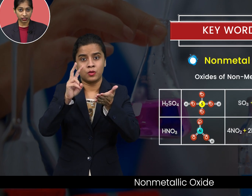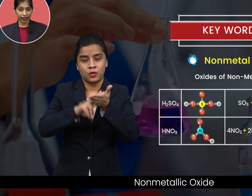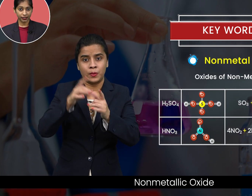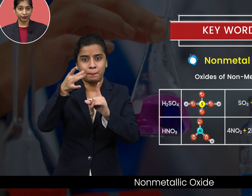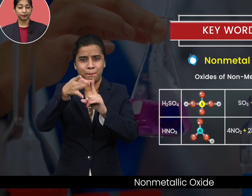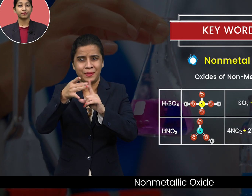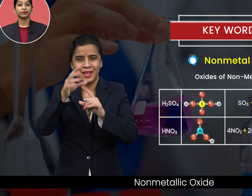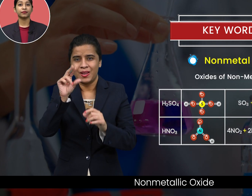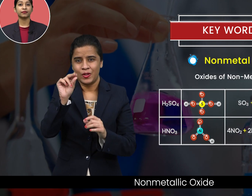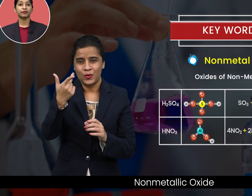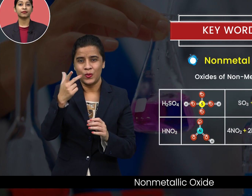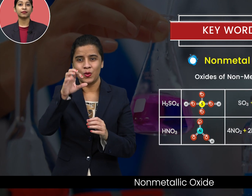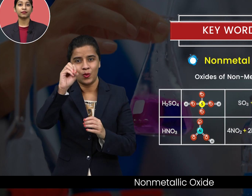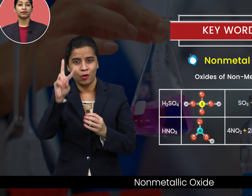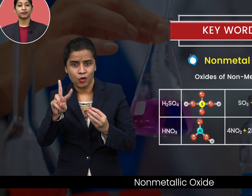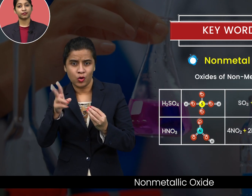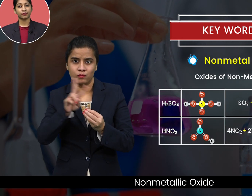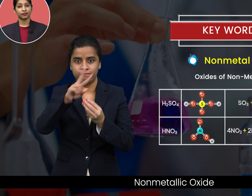non-metallic oxide,